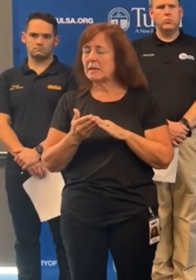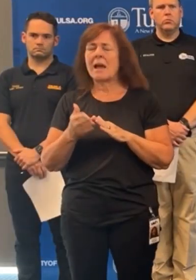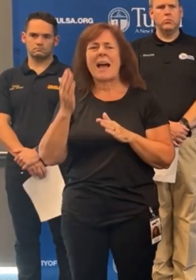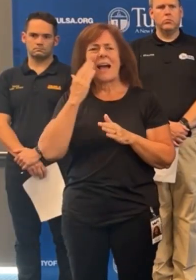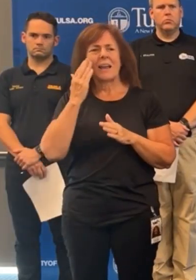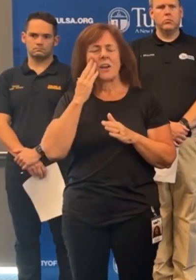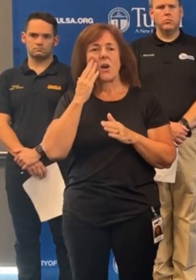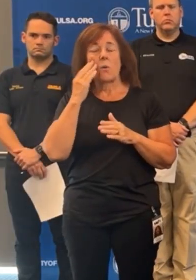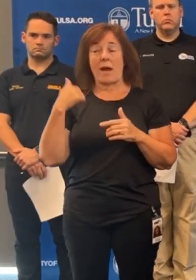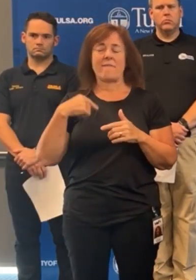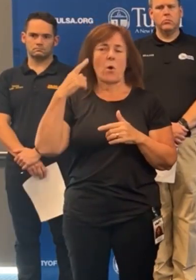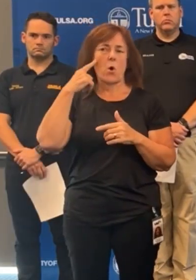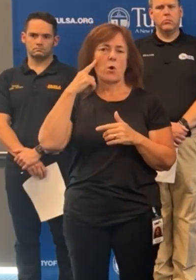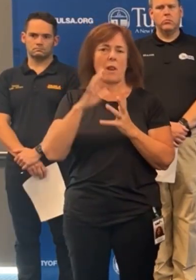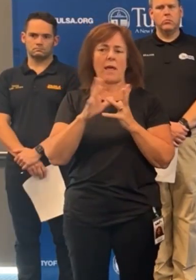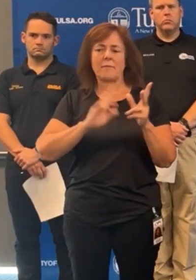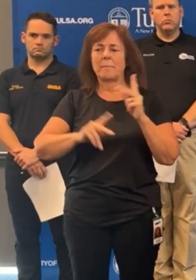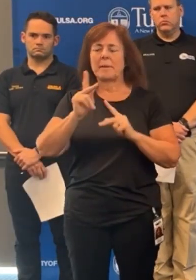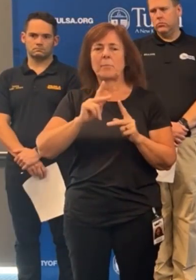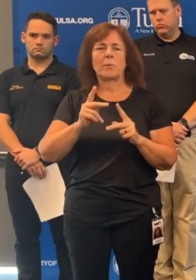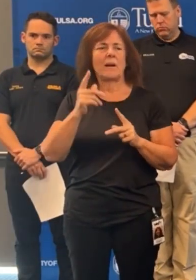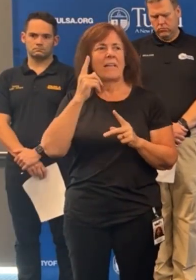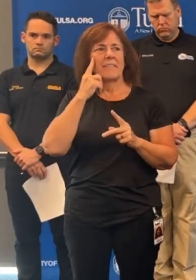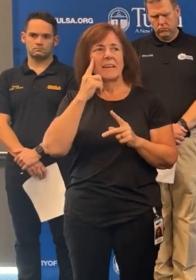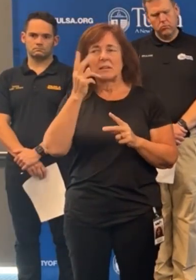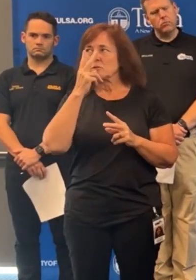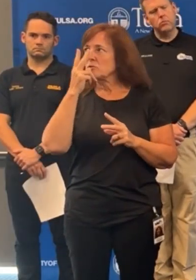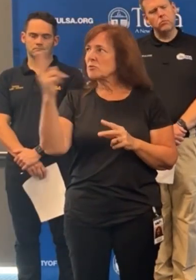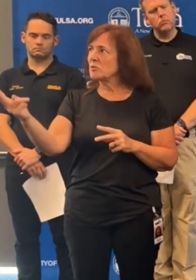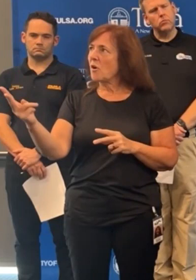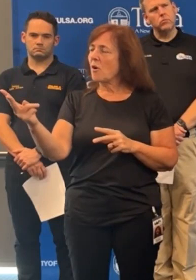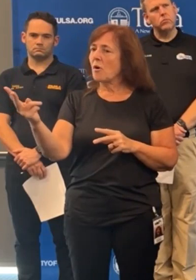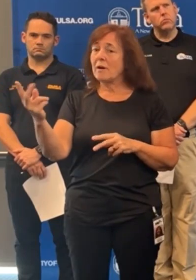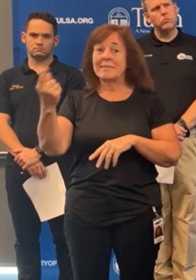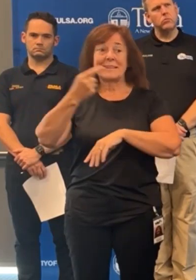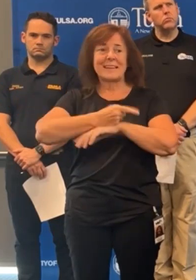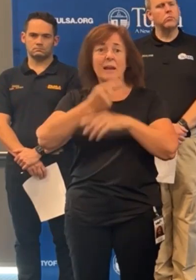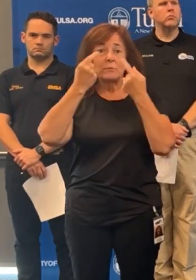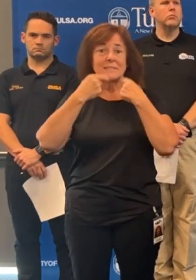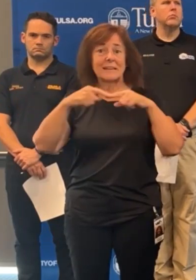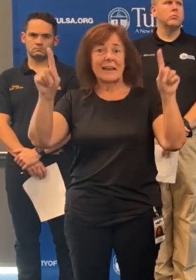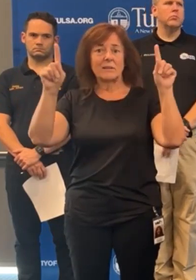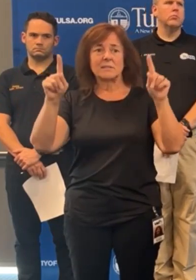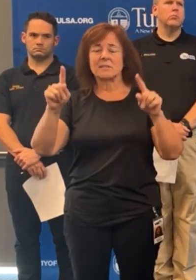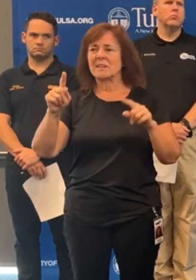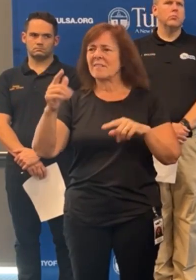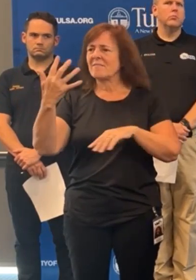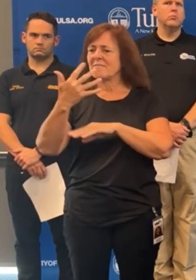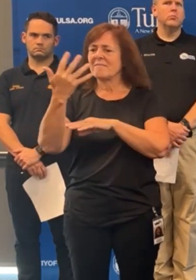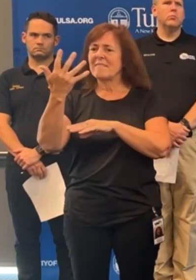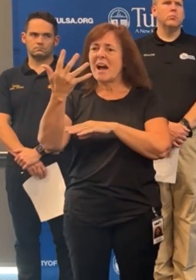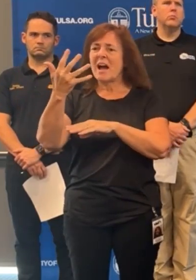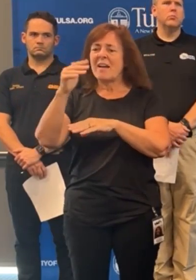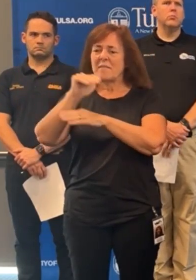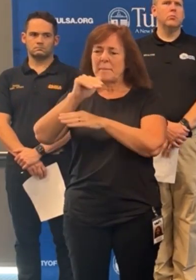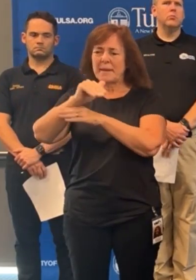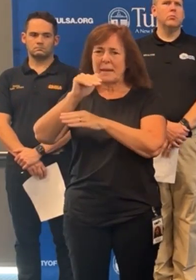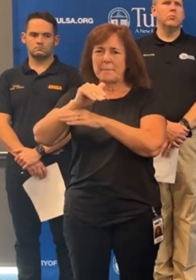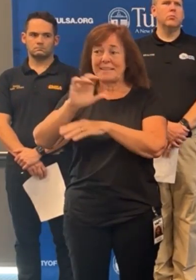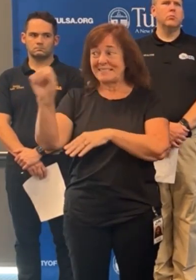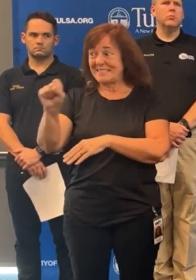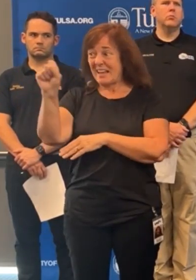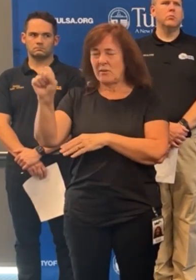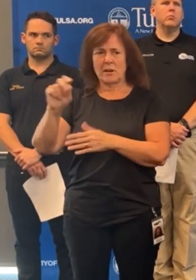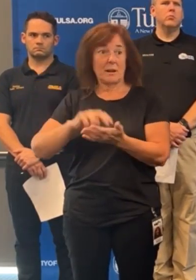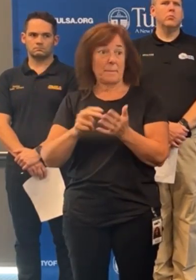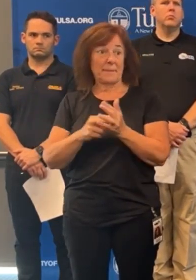And I know there, I've heard from a lot of folks who I think saw the date that was announced, you know, 5 p.m. on Saturday. That doesn't mean